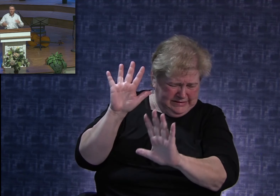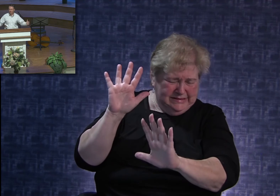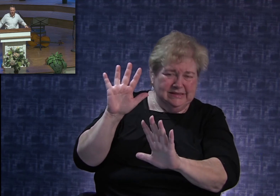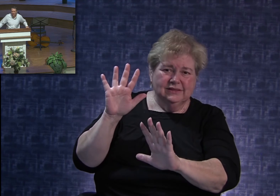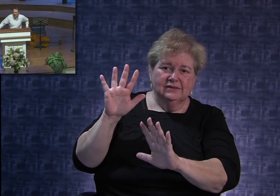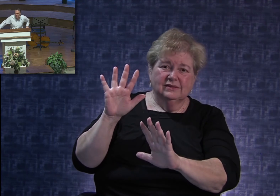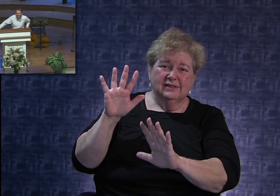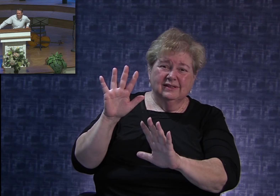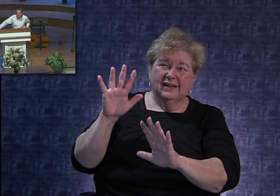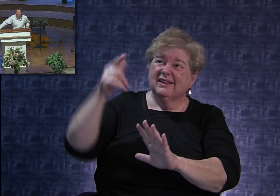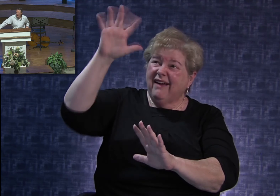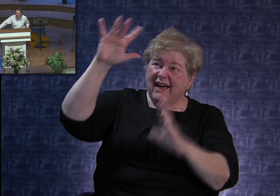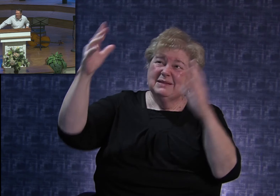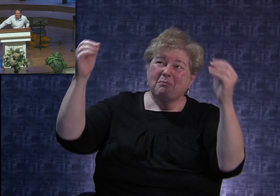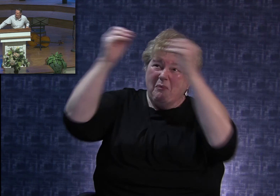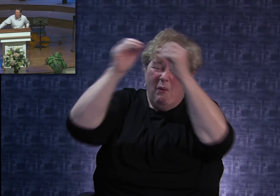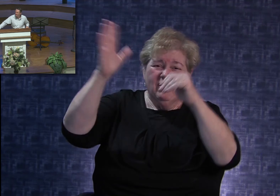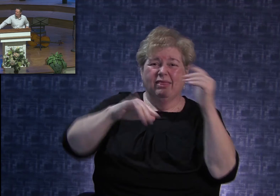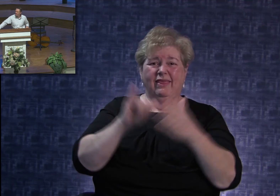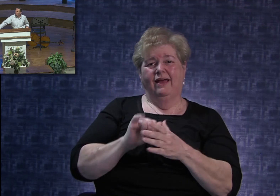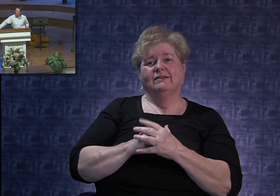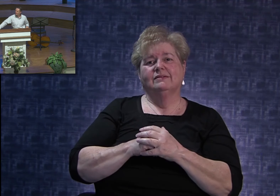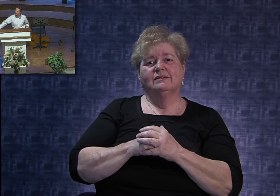Imagine how much greater God is than that.